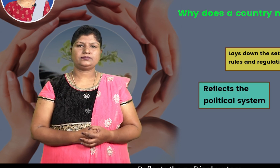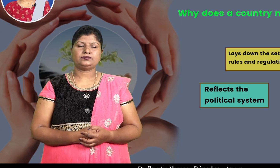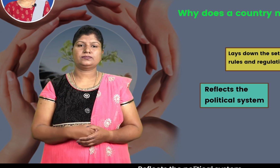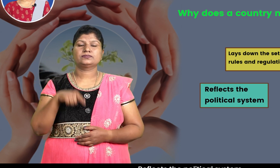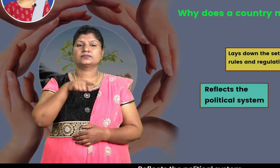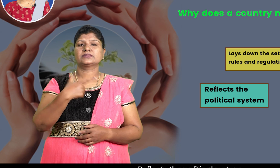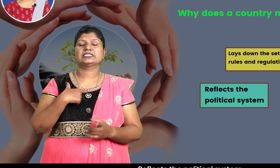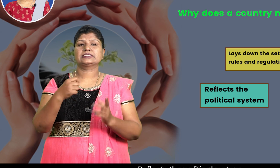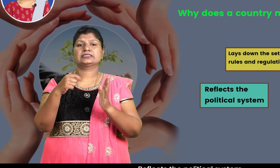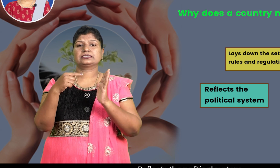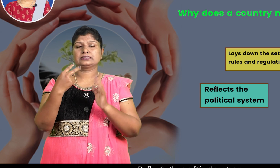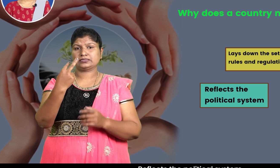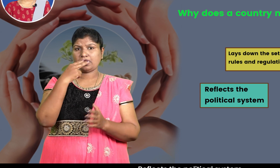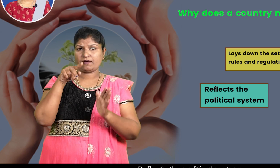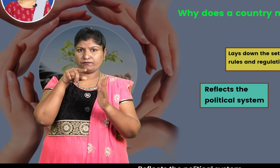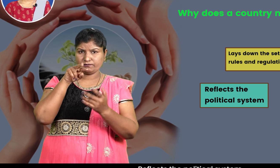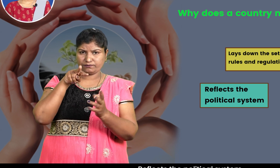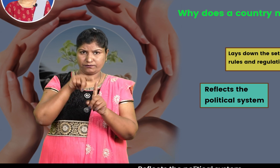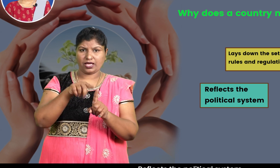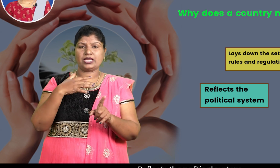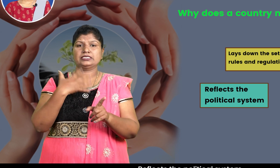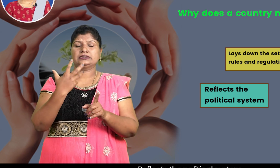reflects the political system,